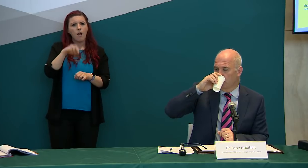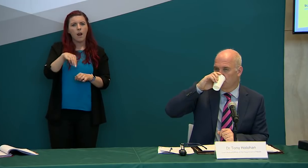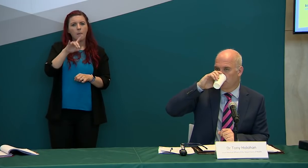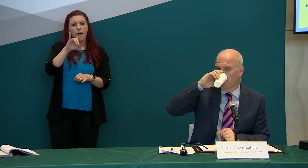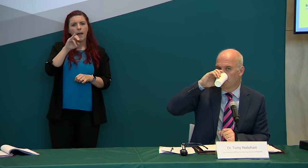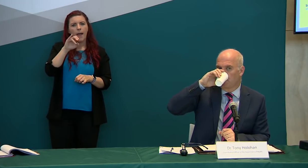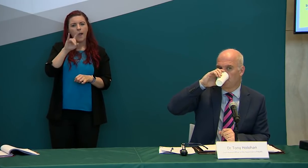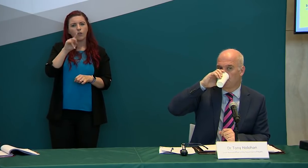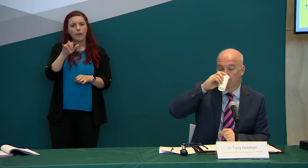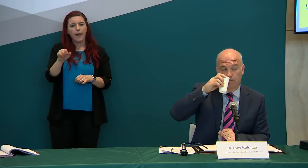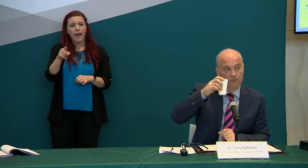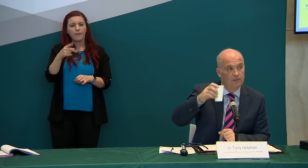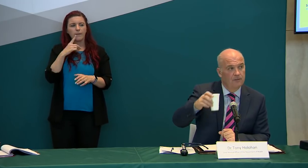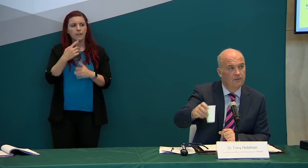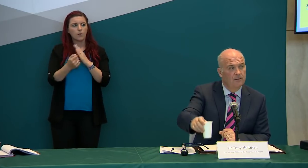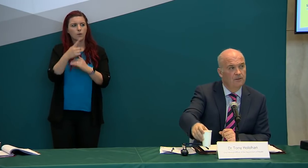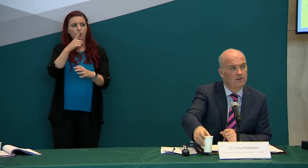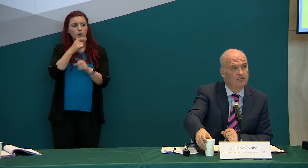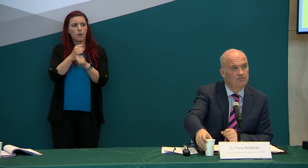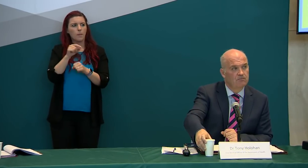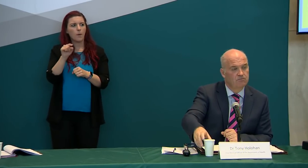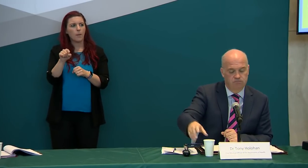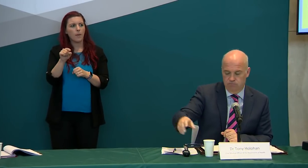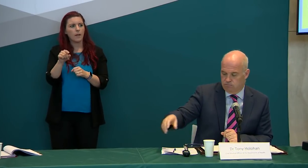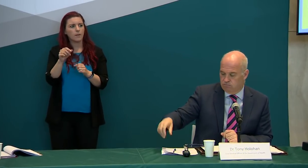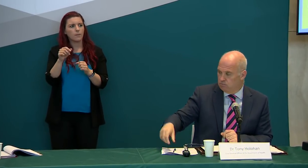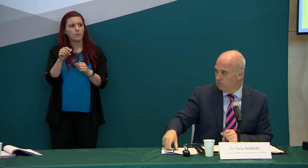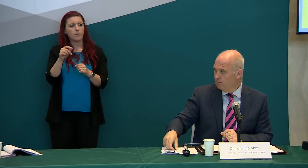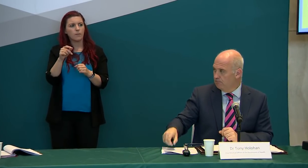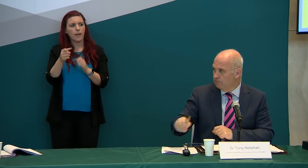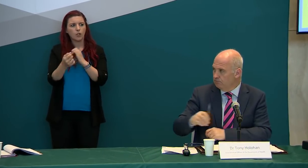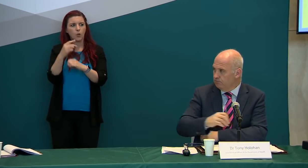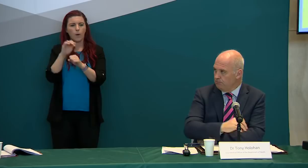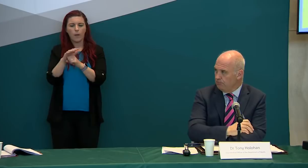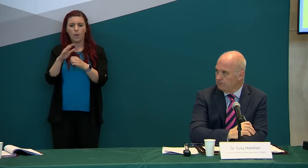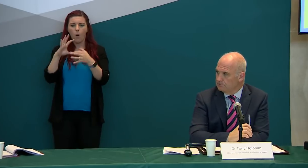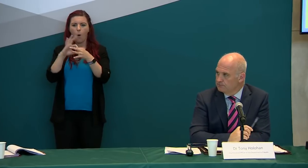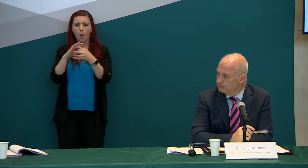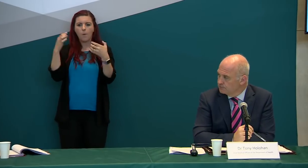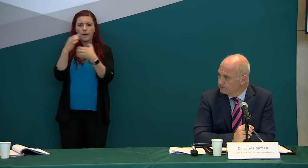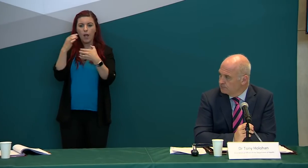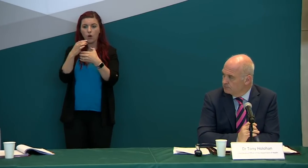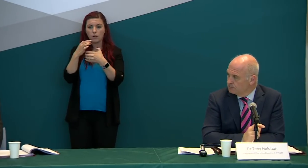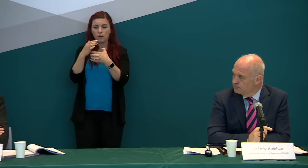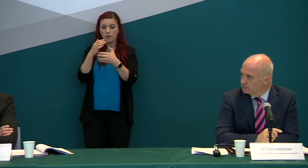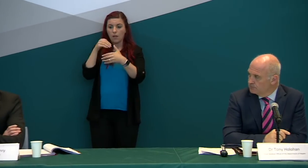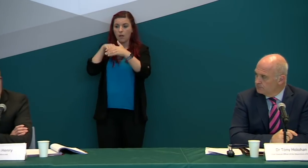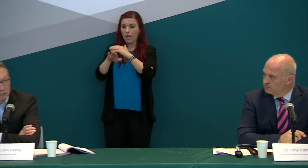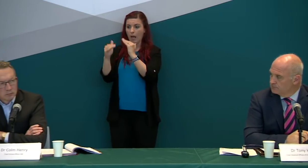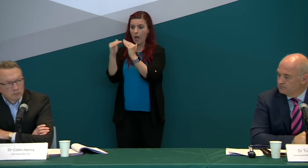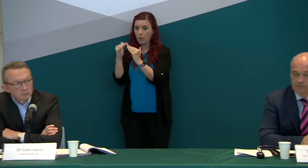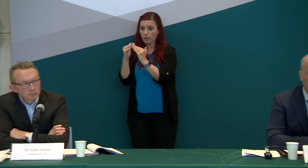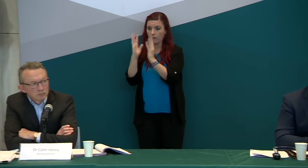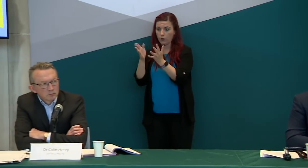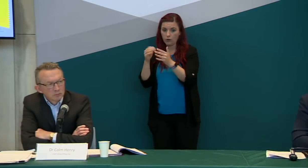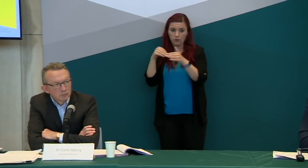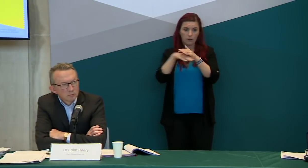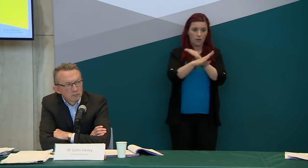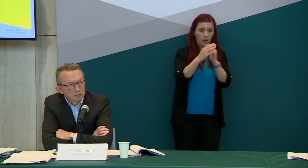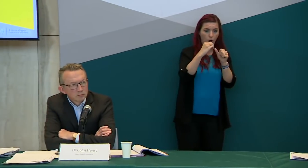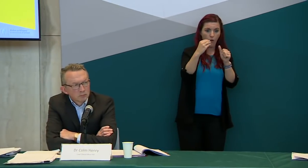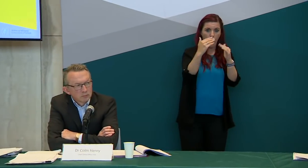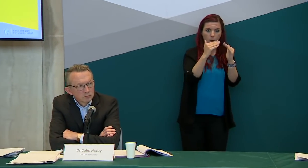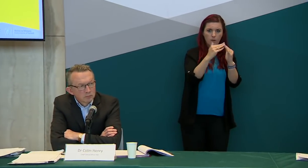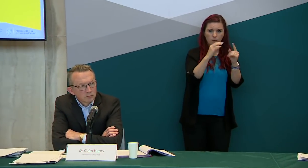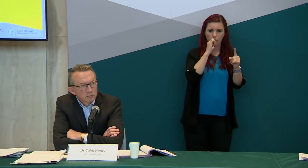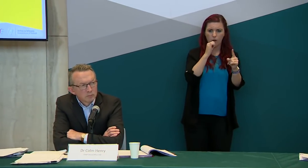Just the issue about maybe carers, home carers, going from house to house, maybe not always wearing PPE, but the main point I think